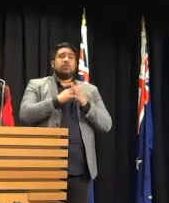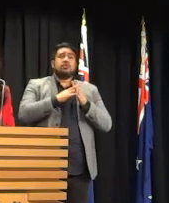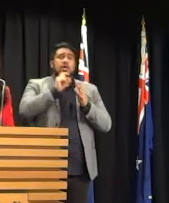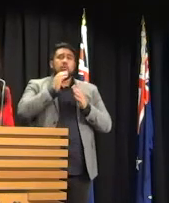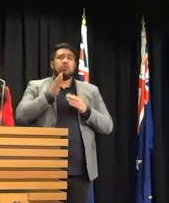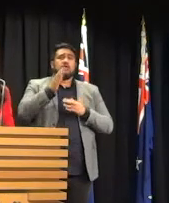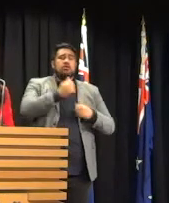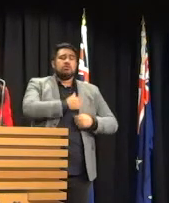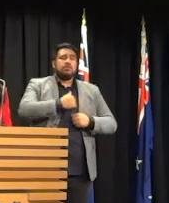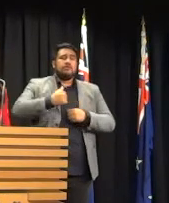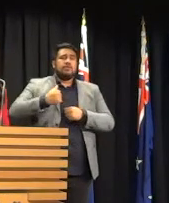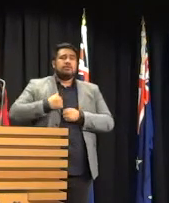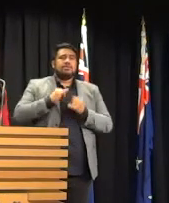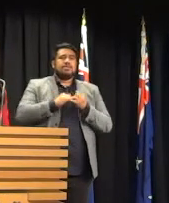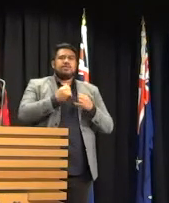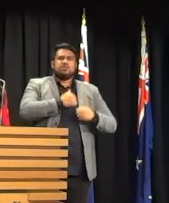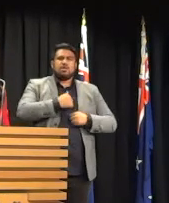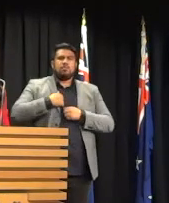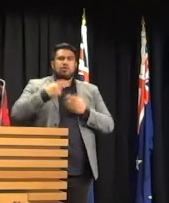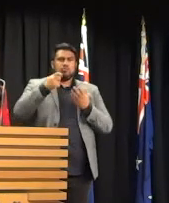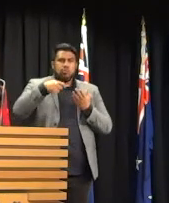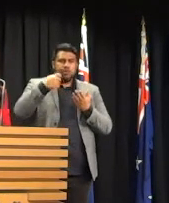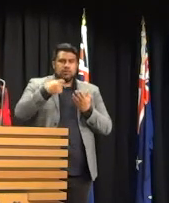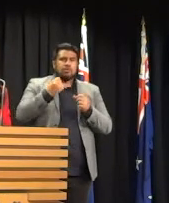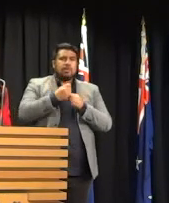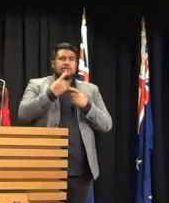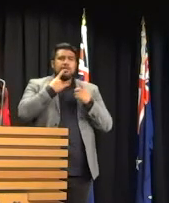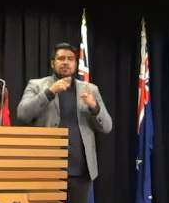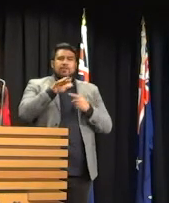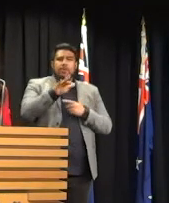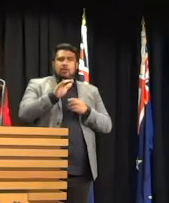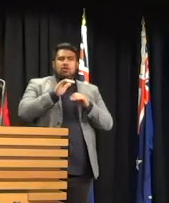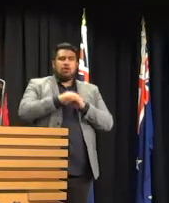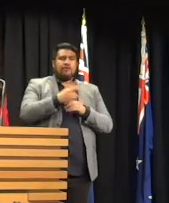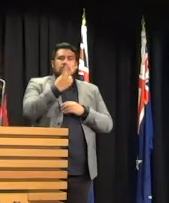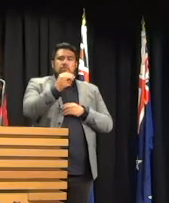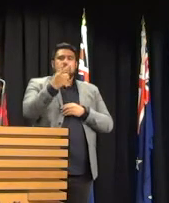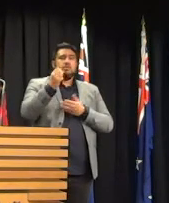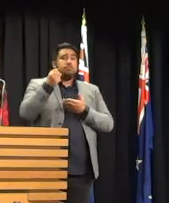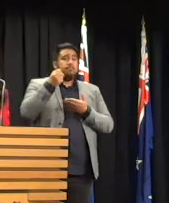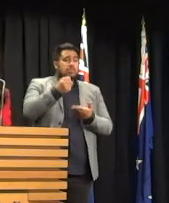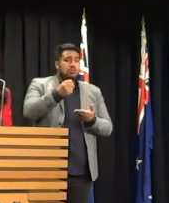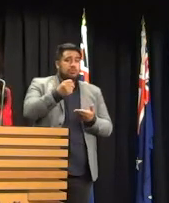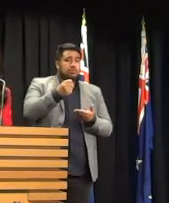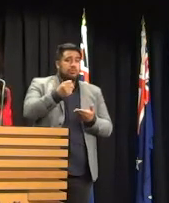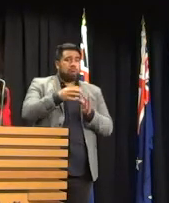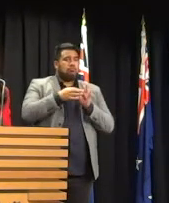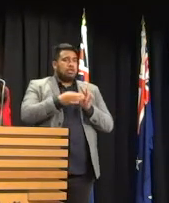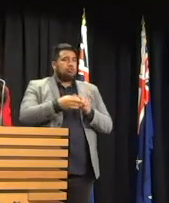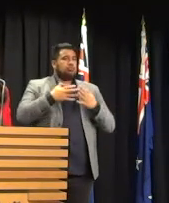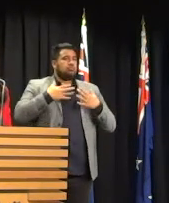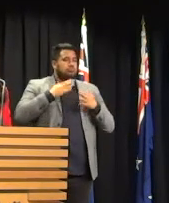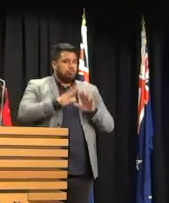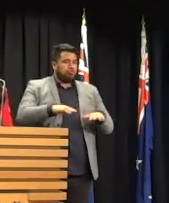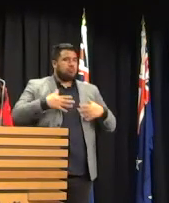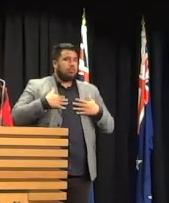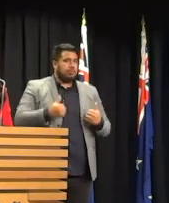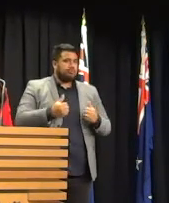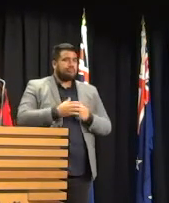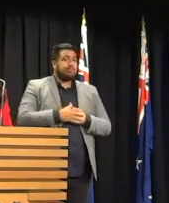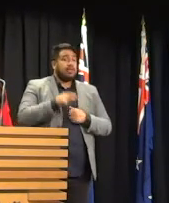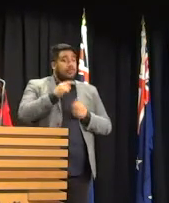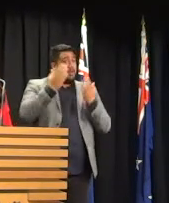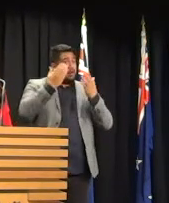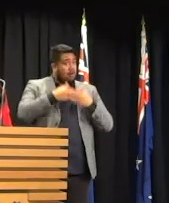Army breakfast and making a pre-budget announcement there that's relevant to child wellbeing. That evening,